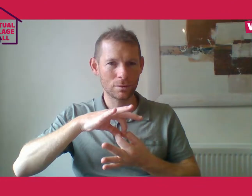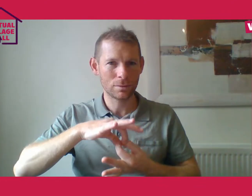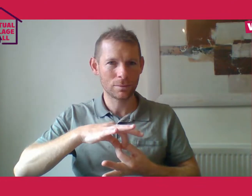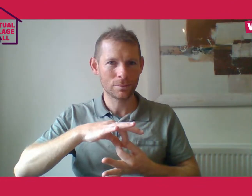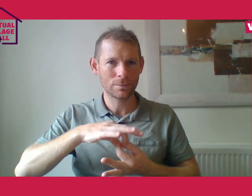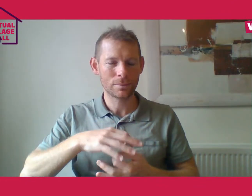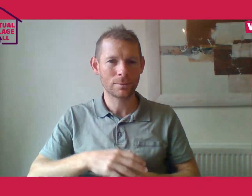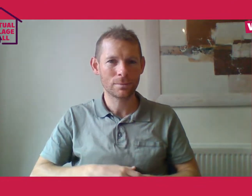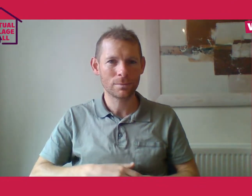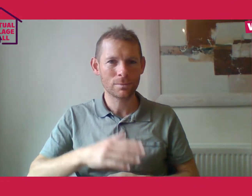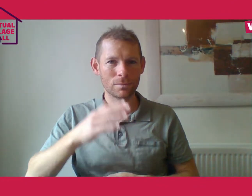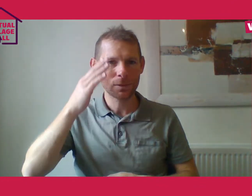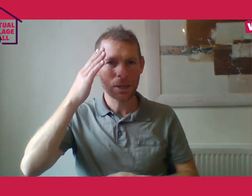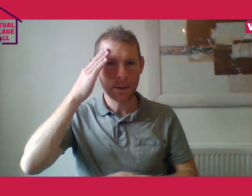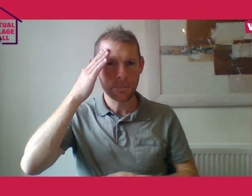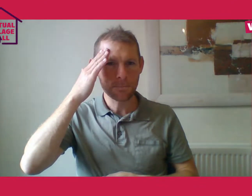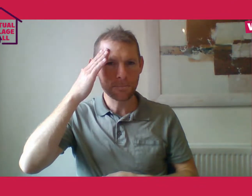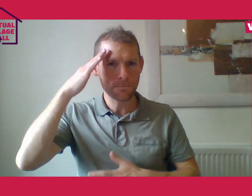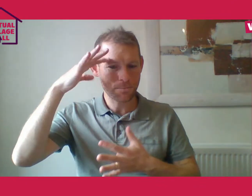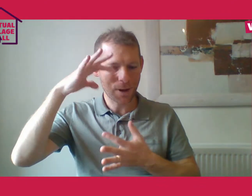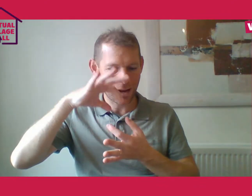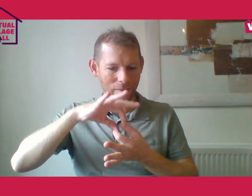mindful or mindfulness,